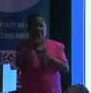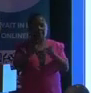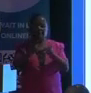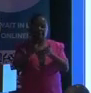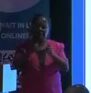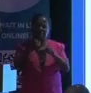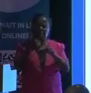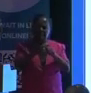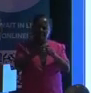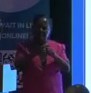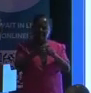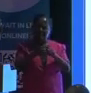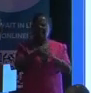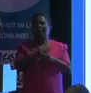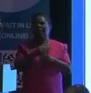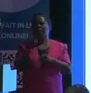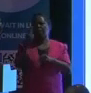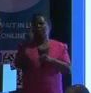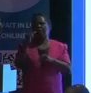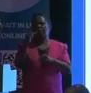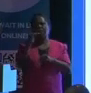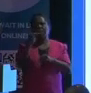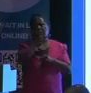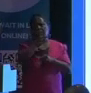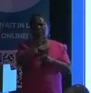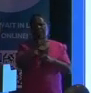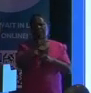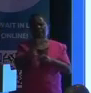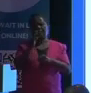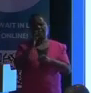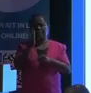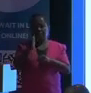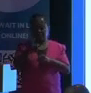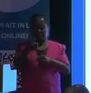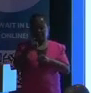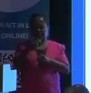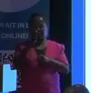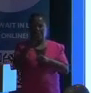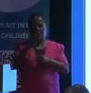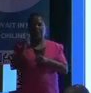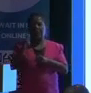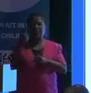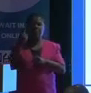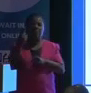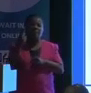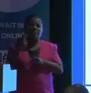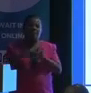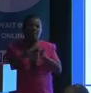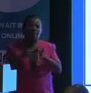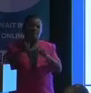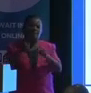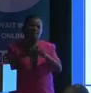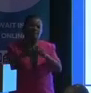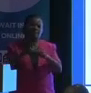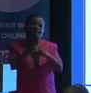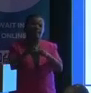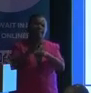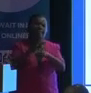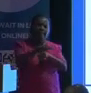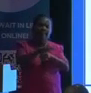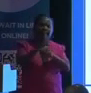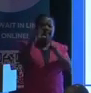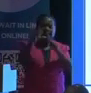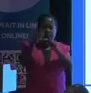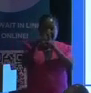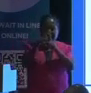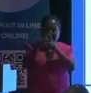that 4,500 is 256 kina, 42 toya. That's the tax for the month of